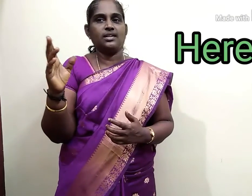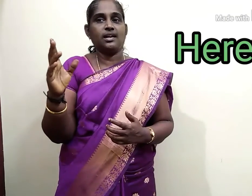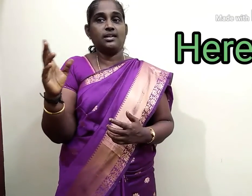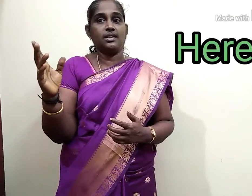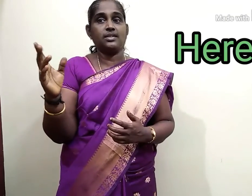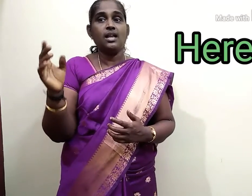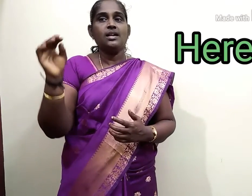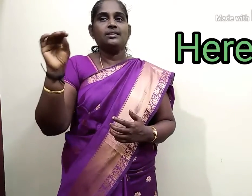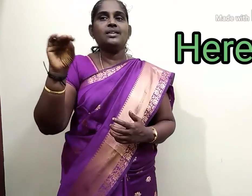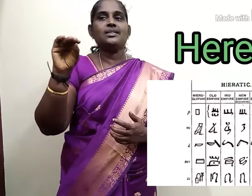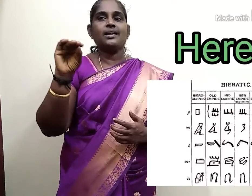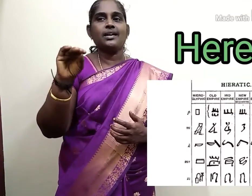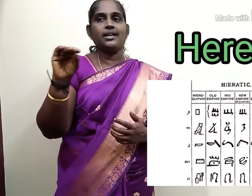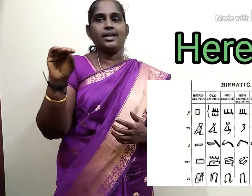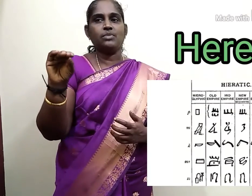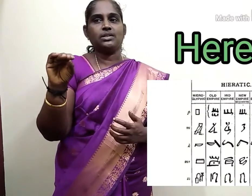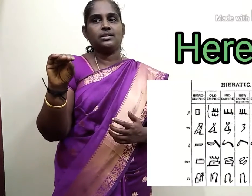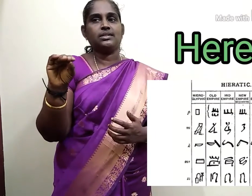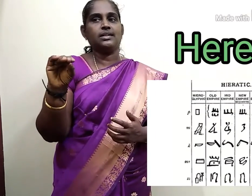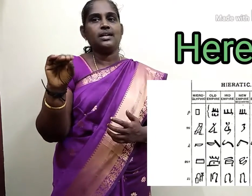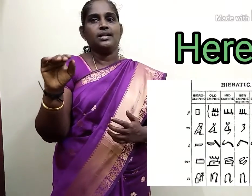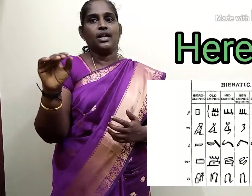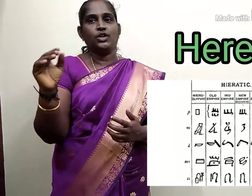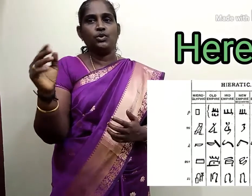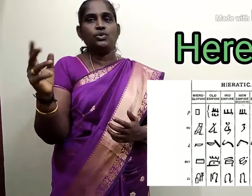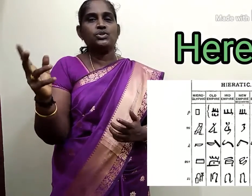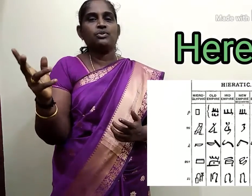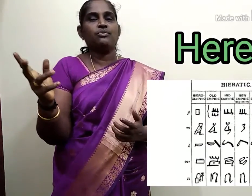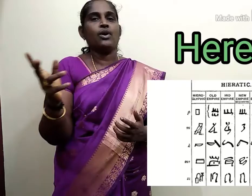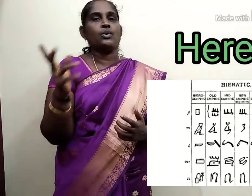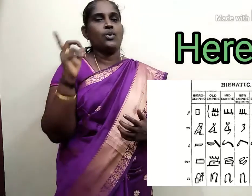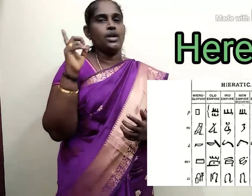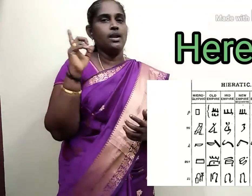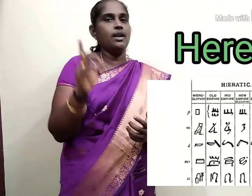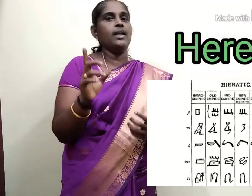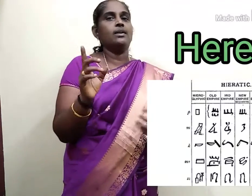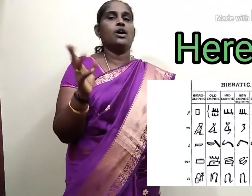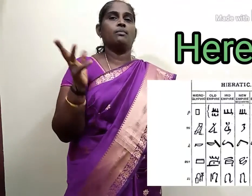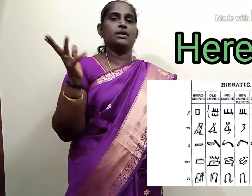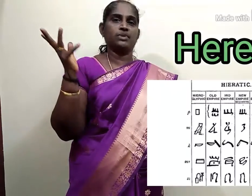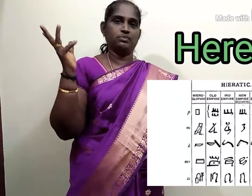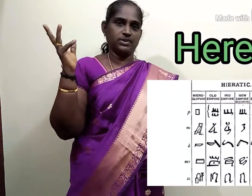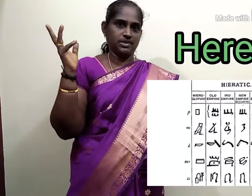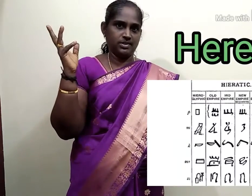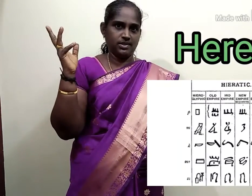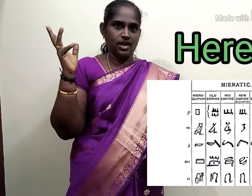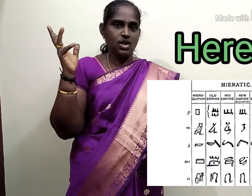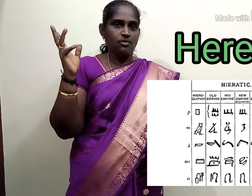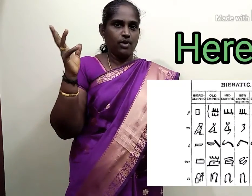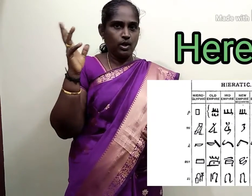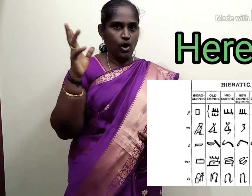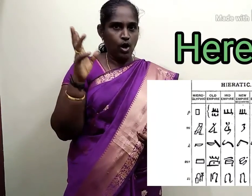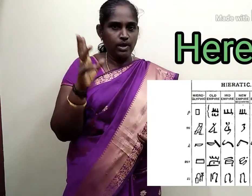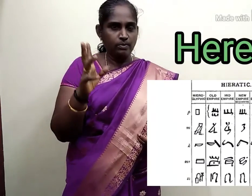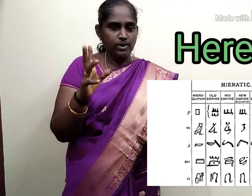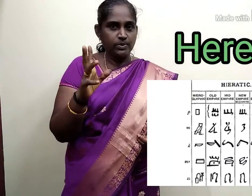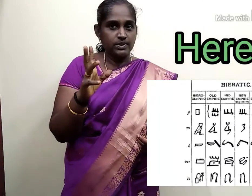H-E-R-E-T-I-C, heretics. This heretic method they used for only common purposes. For common